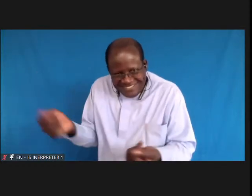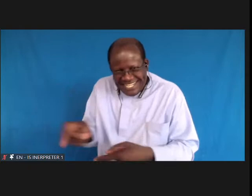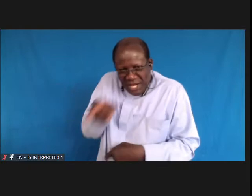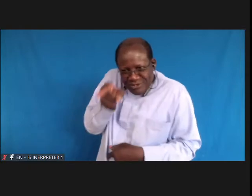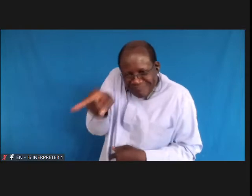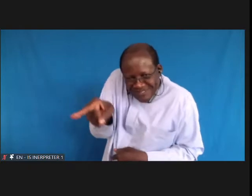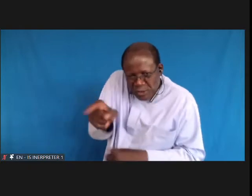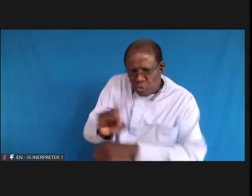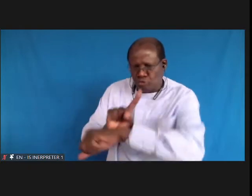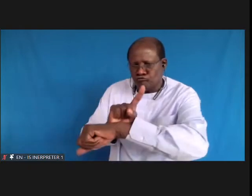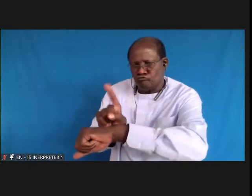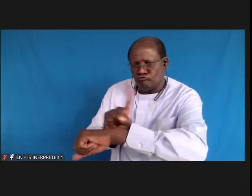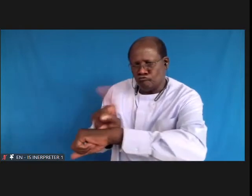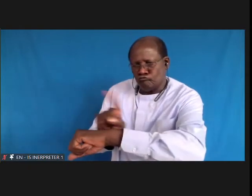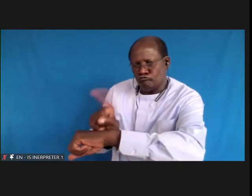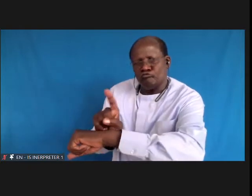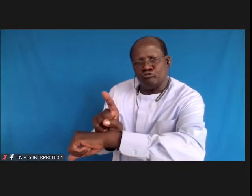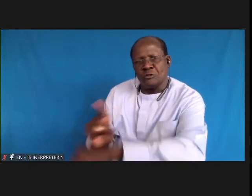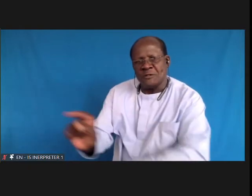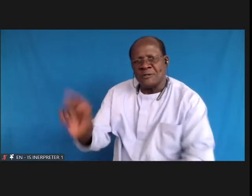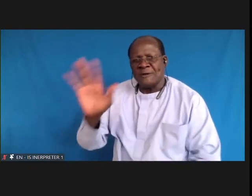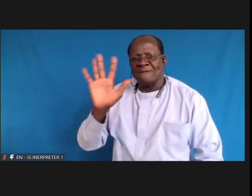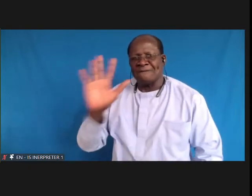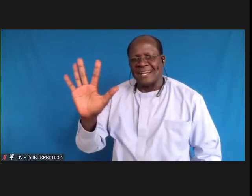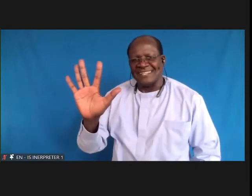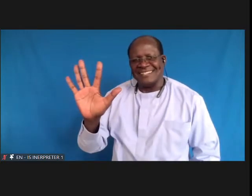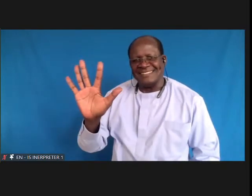question. The floor is yours.